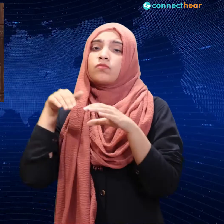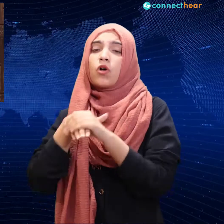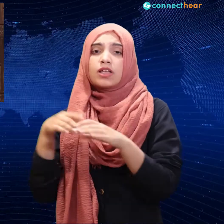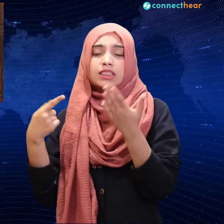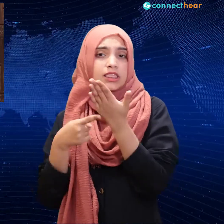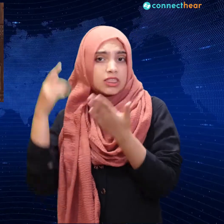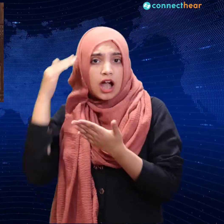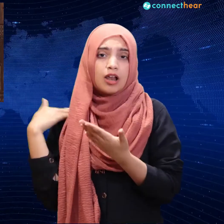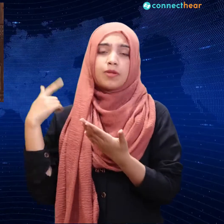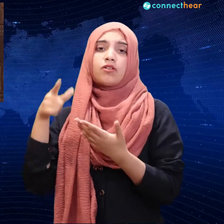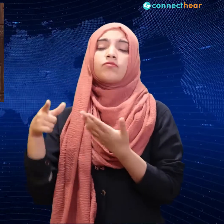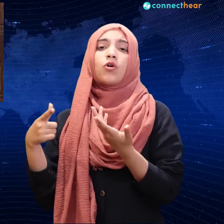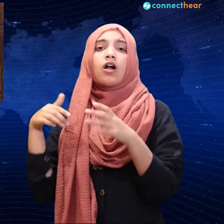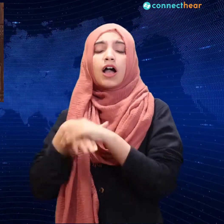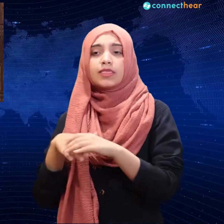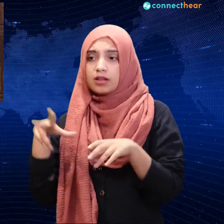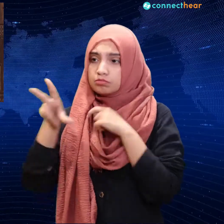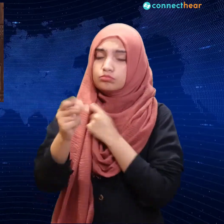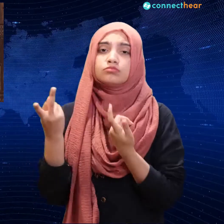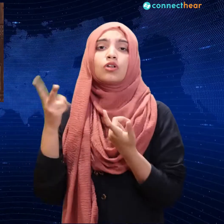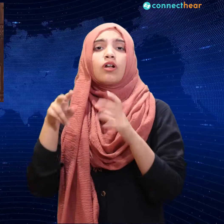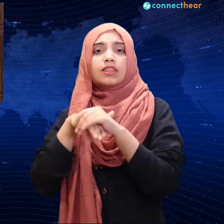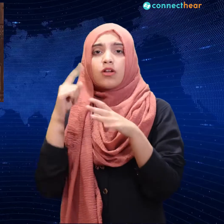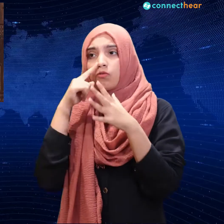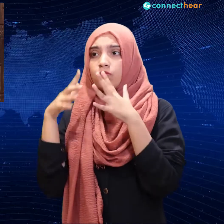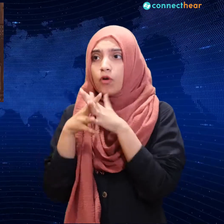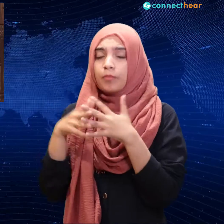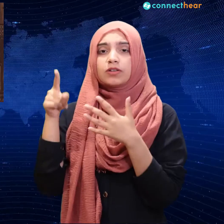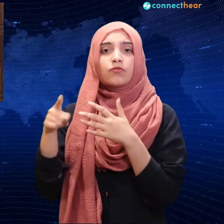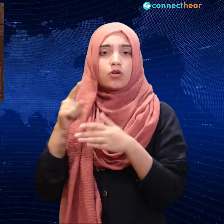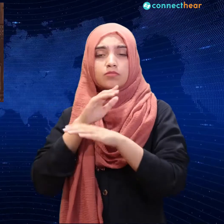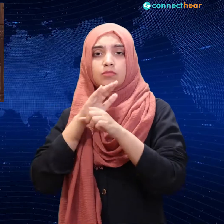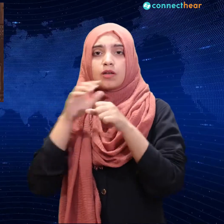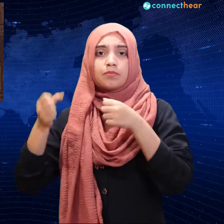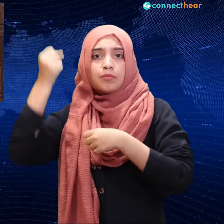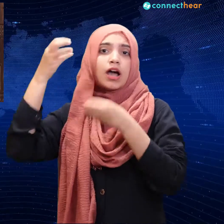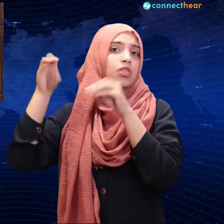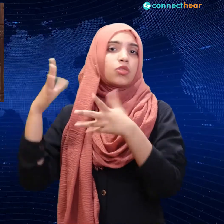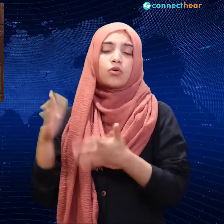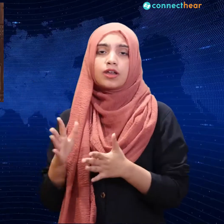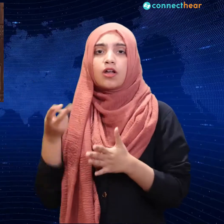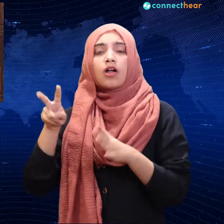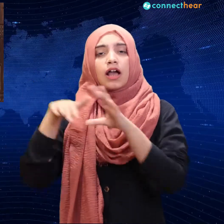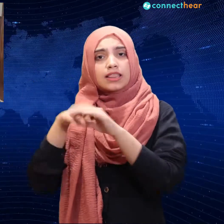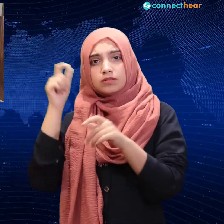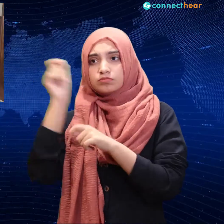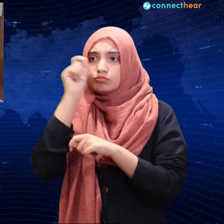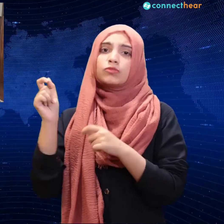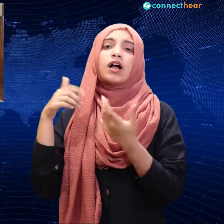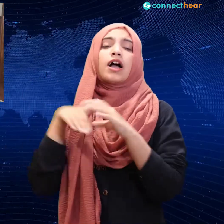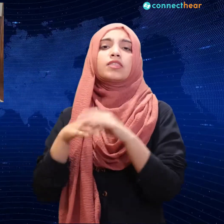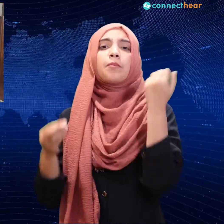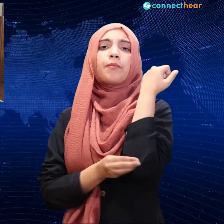its misogyny, its violence against women, that shows no evidence or interest in guaranteeing basic human rights,